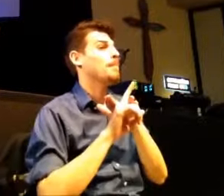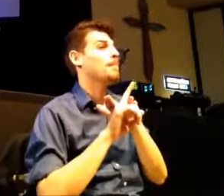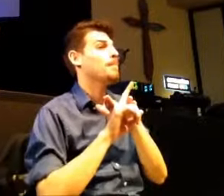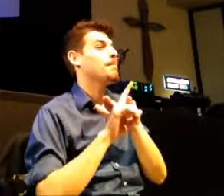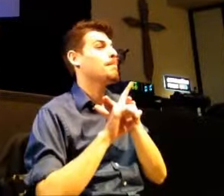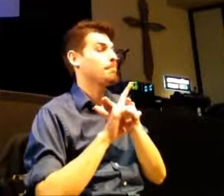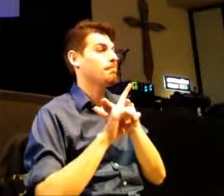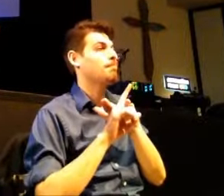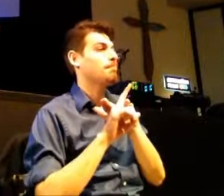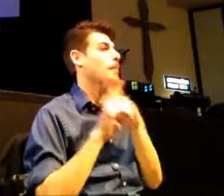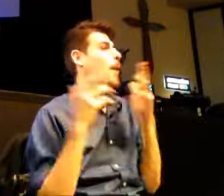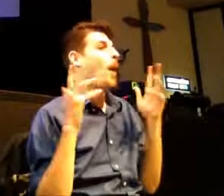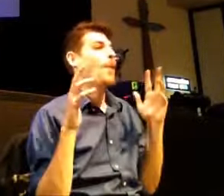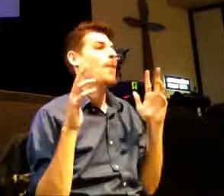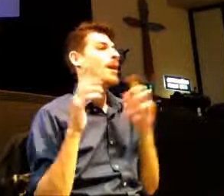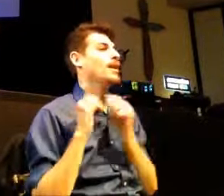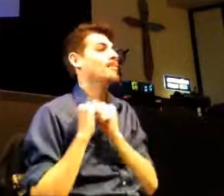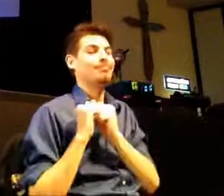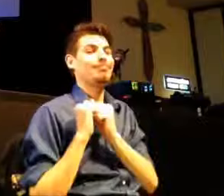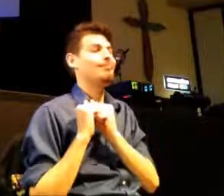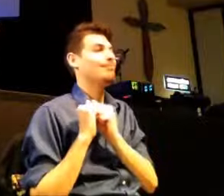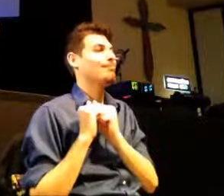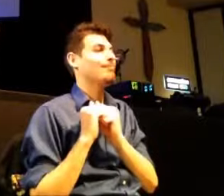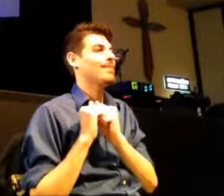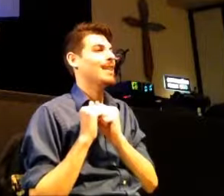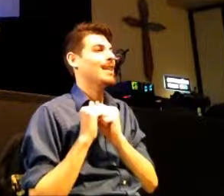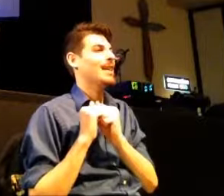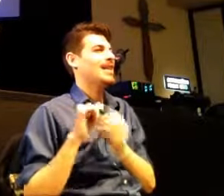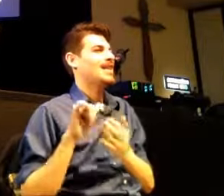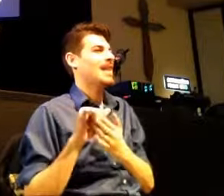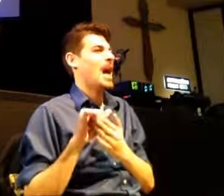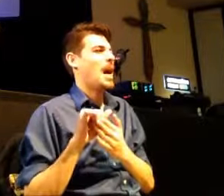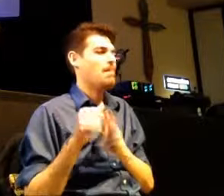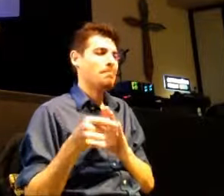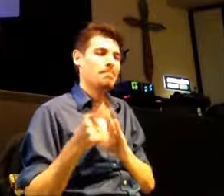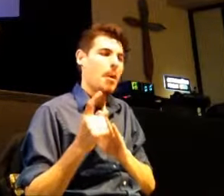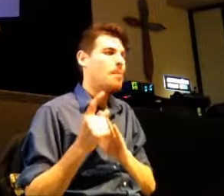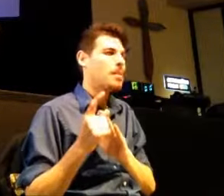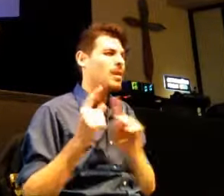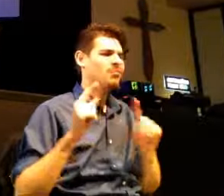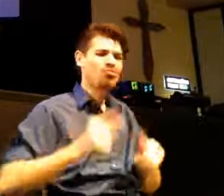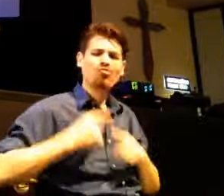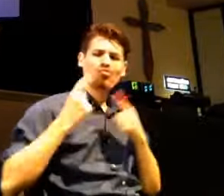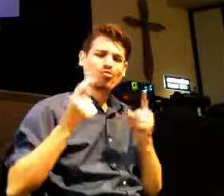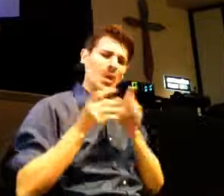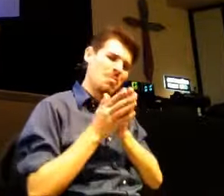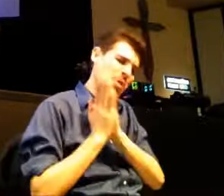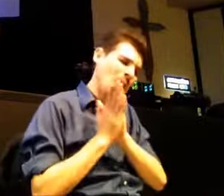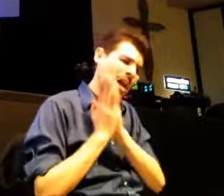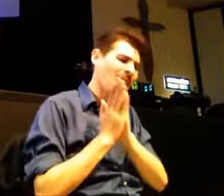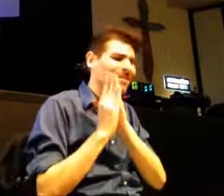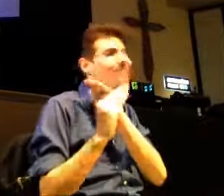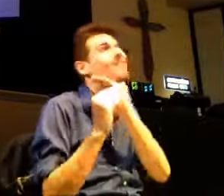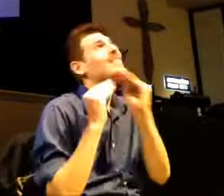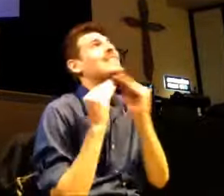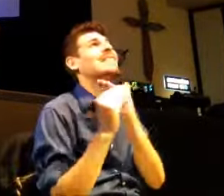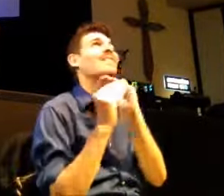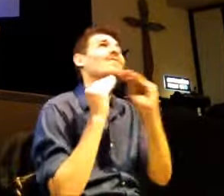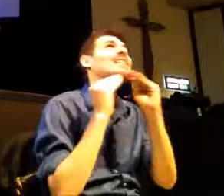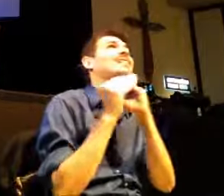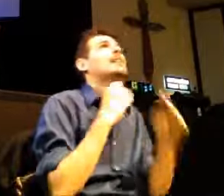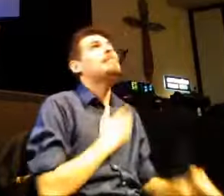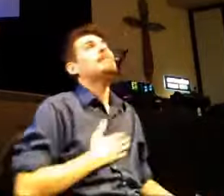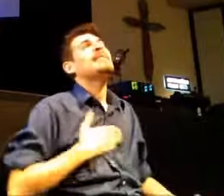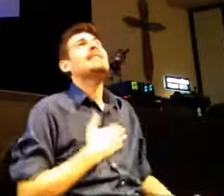thing in those moments for us, when we have prayed and prayed, God, just fix it. God, aren't you here? God,